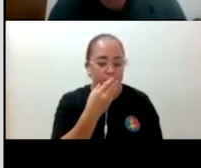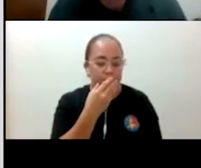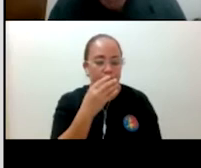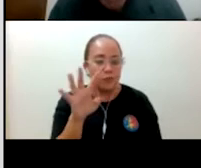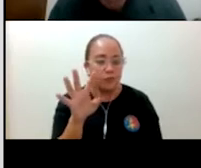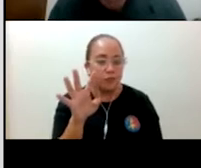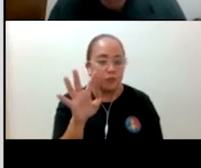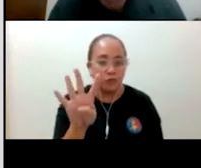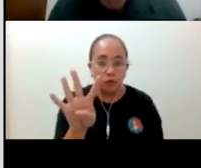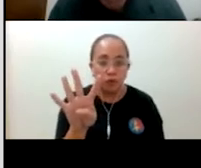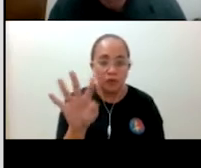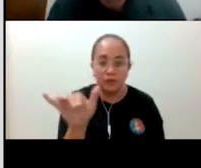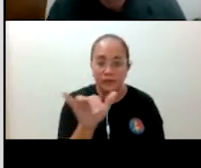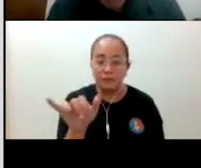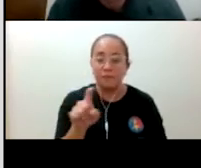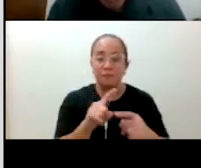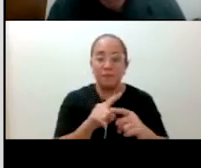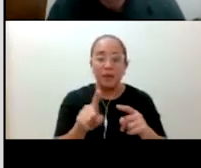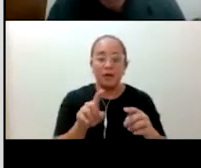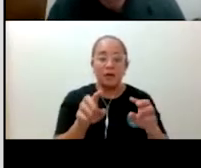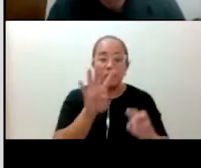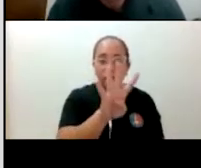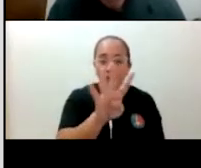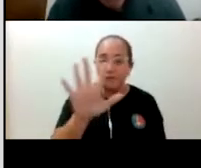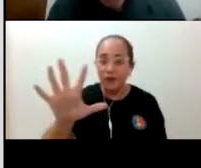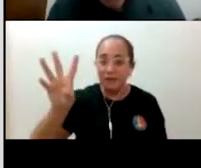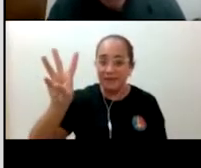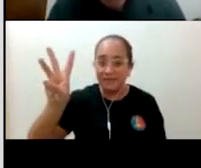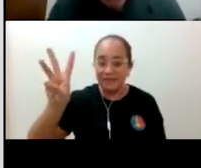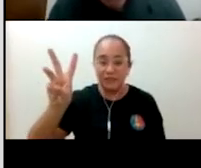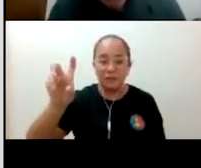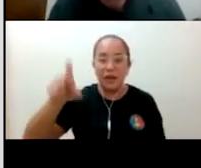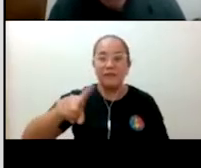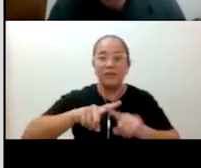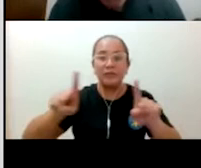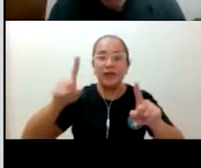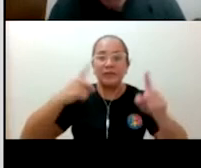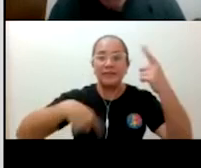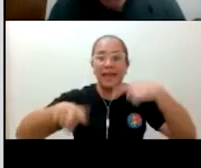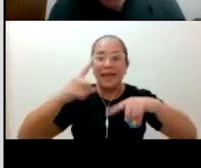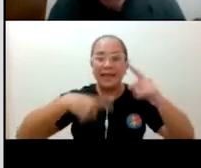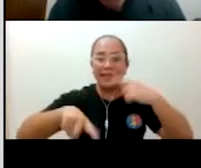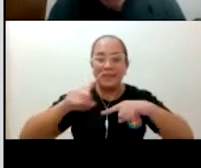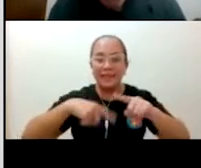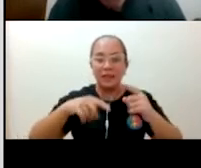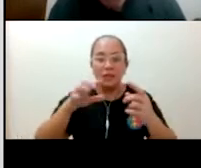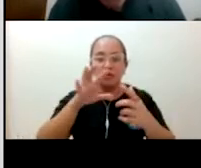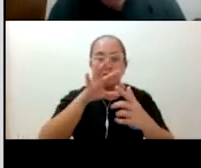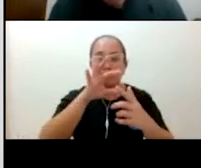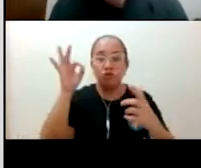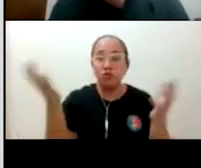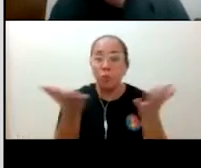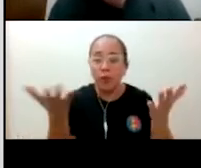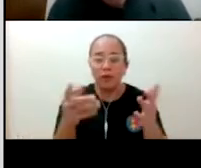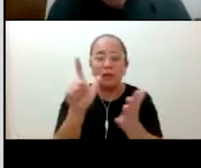4 is the same. Now on questions 4, 5, and 6, you'll have different signs chosen from lesson